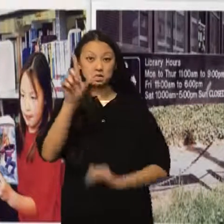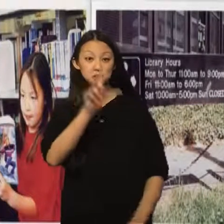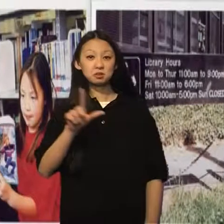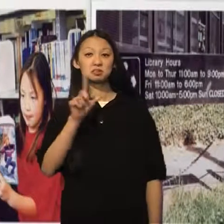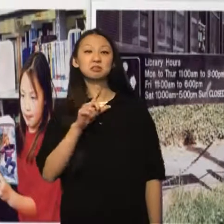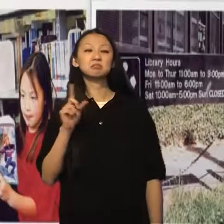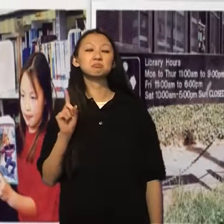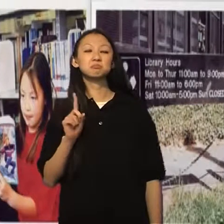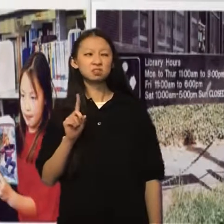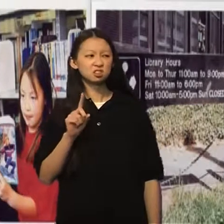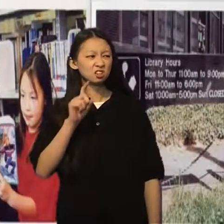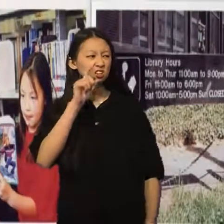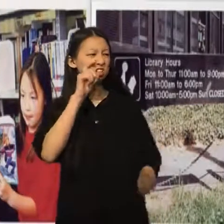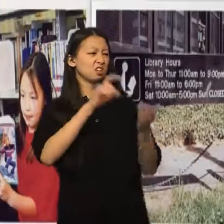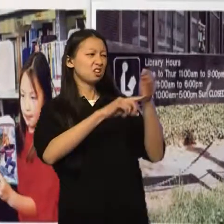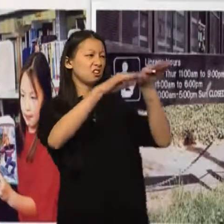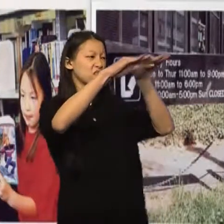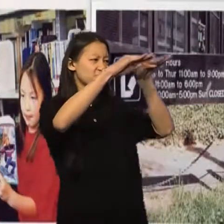The little girl goes to the library.